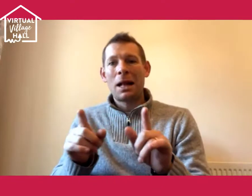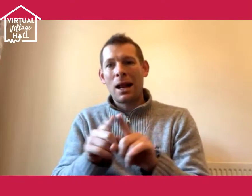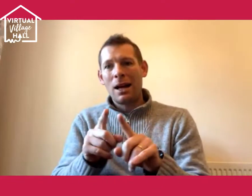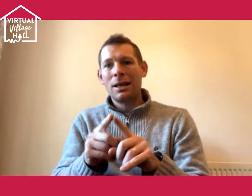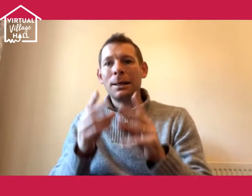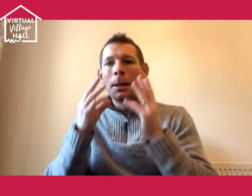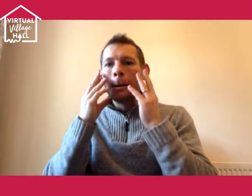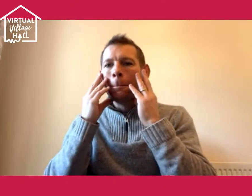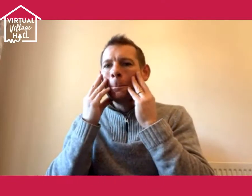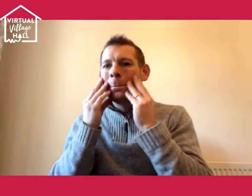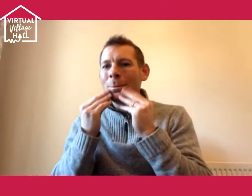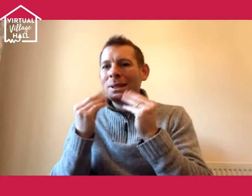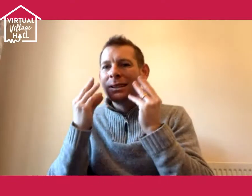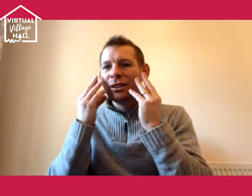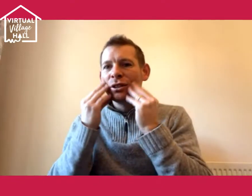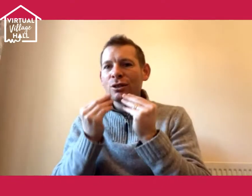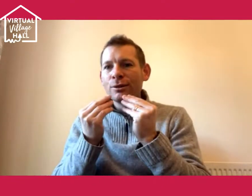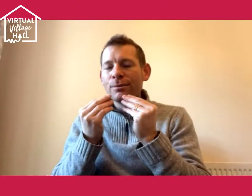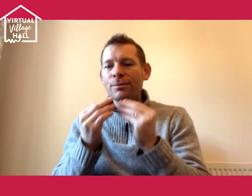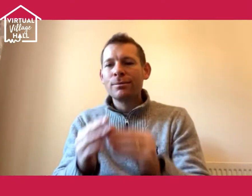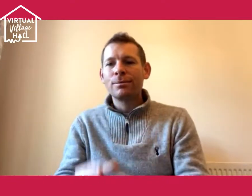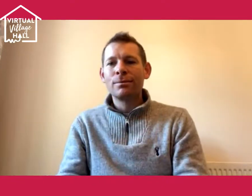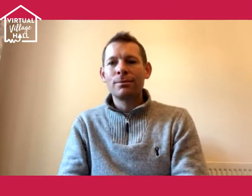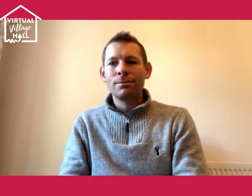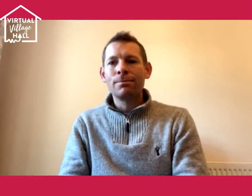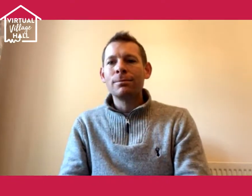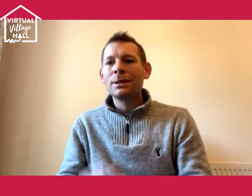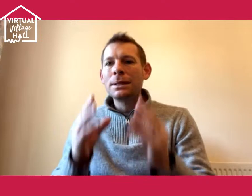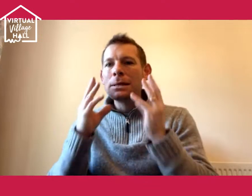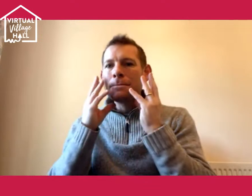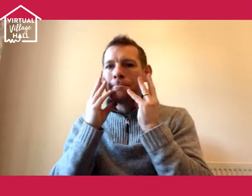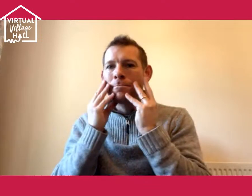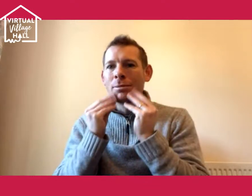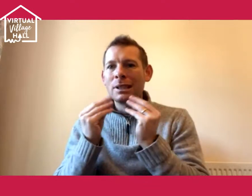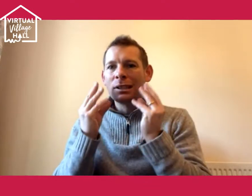little bit of extra description. The person may have a beard